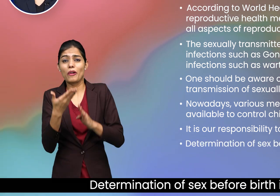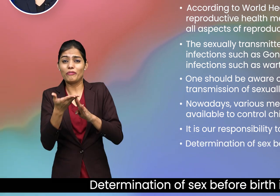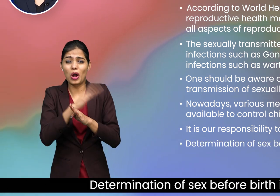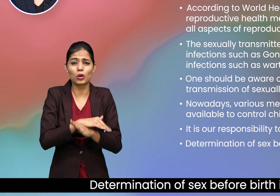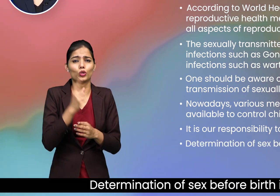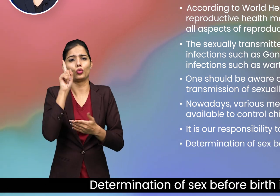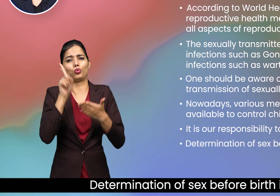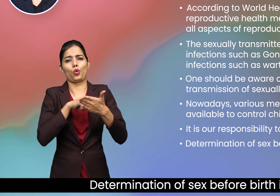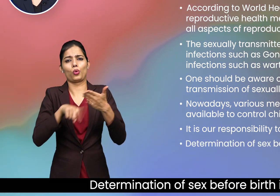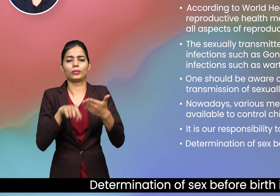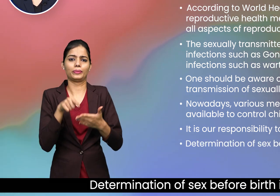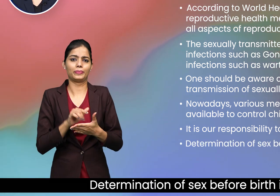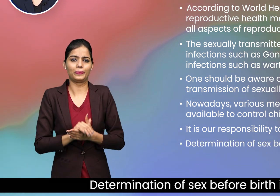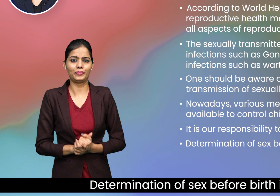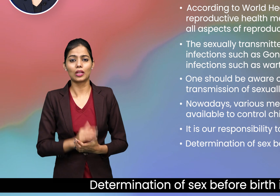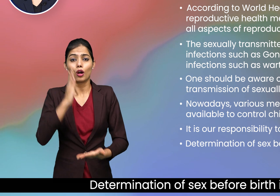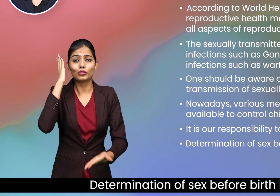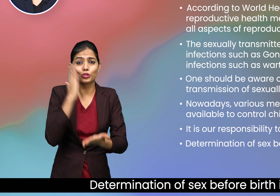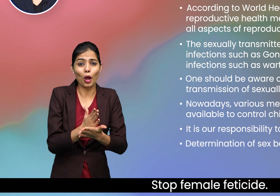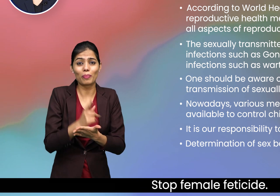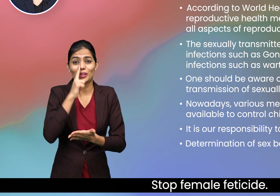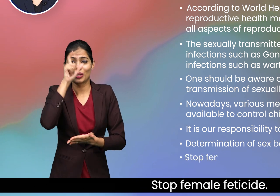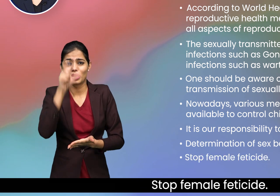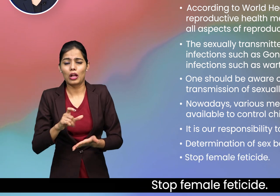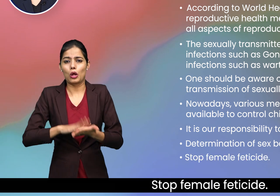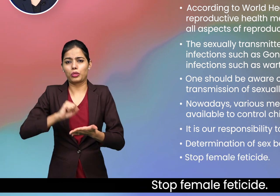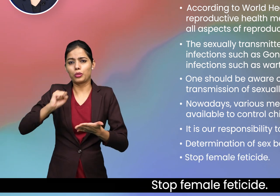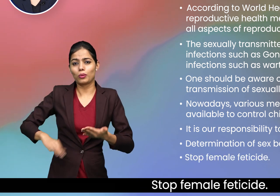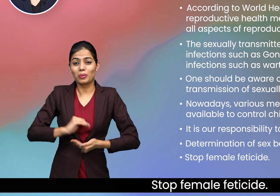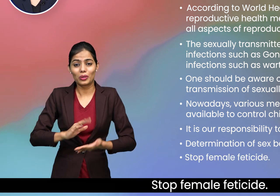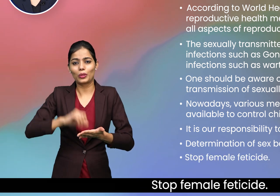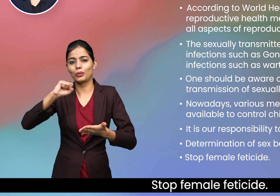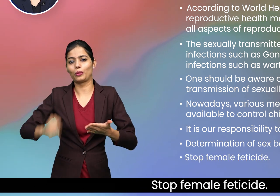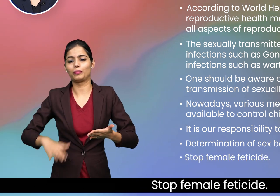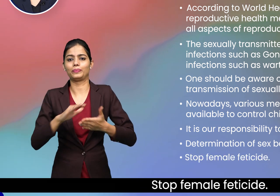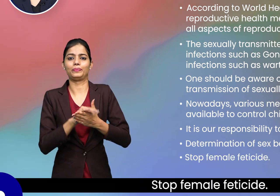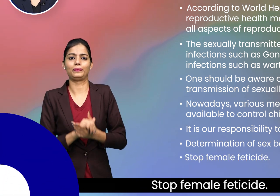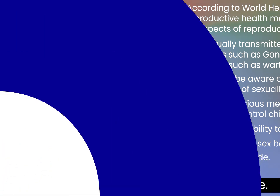before birth is illegal. Stop female feticide.